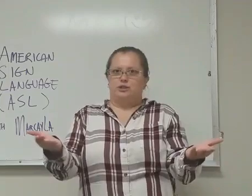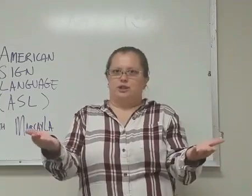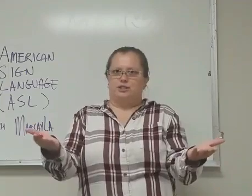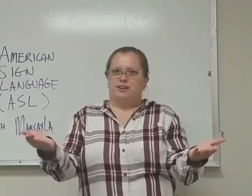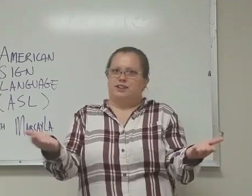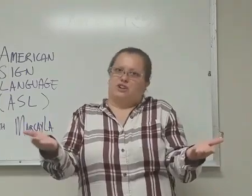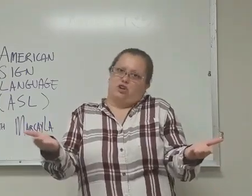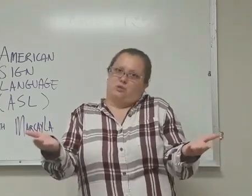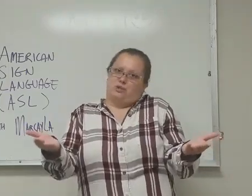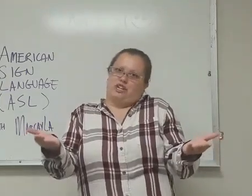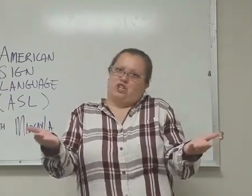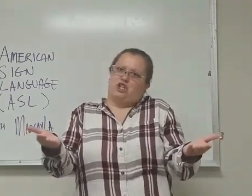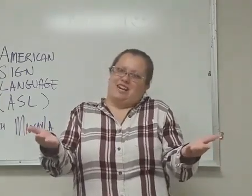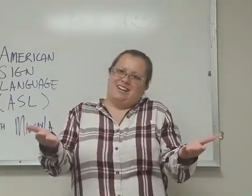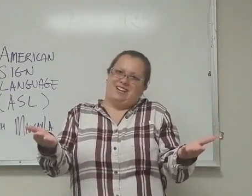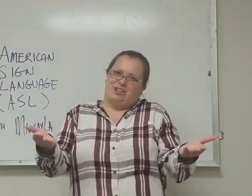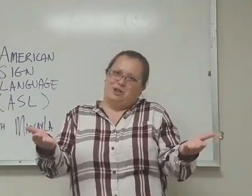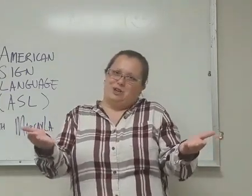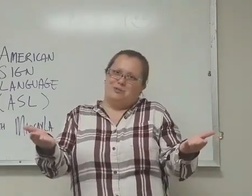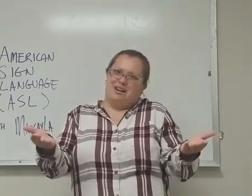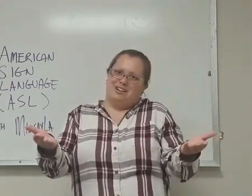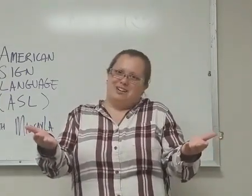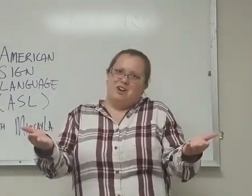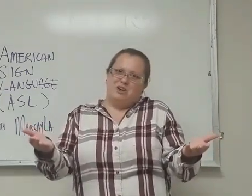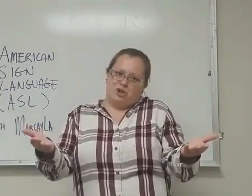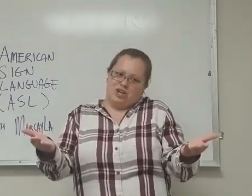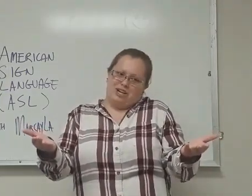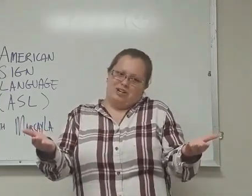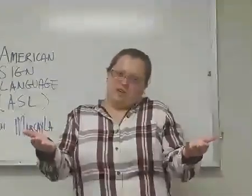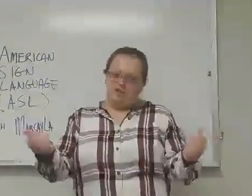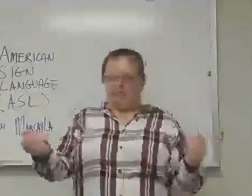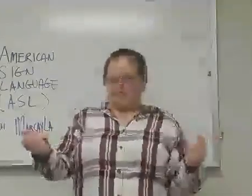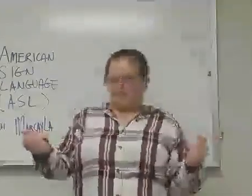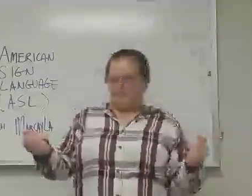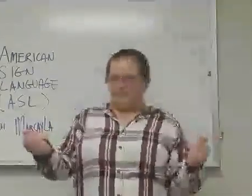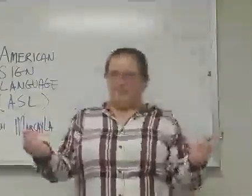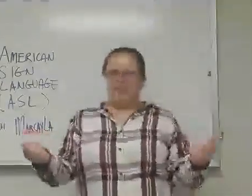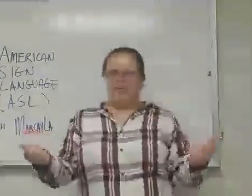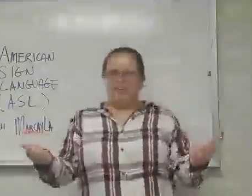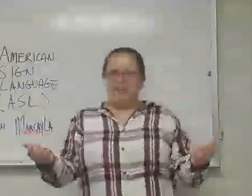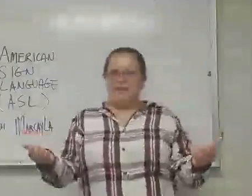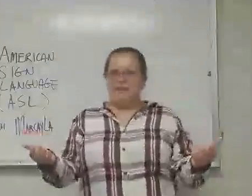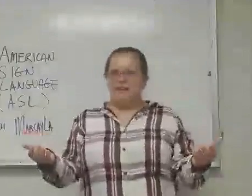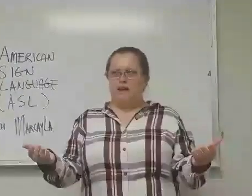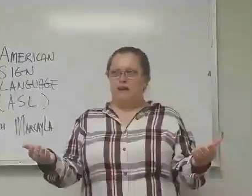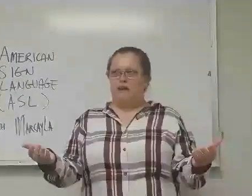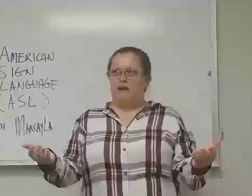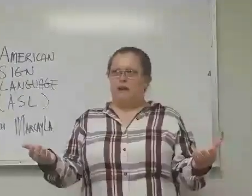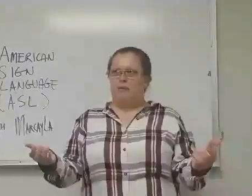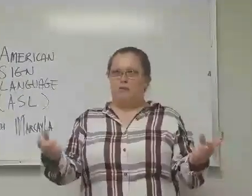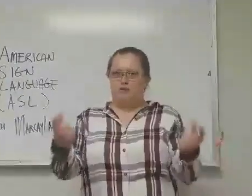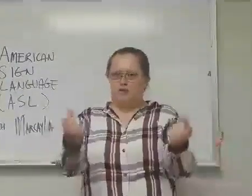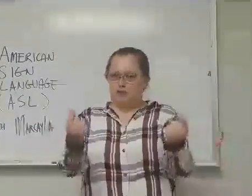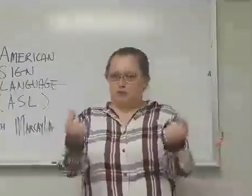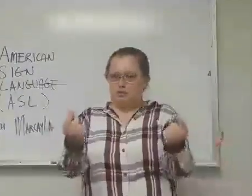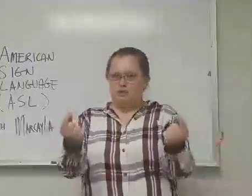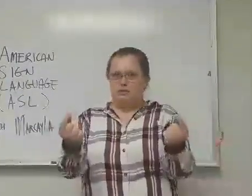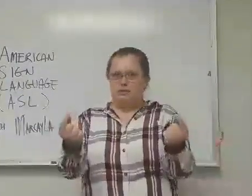this, like you're almost like you're shaking it a little bit, okay, or shaking the contents on it, and then do. So